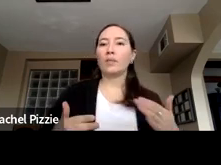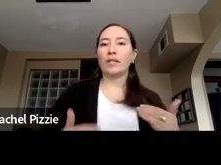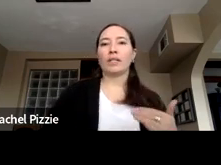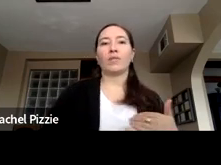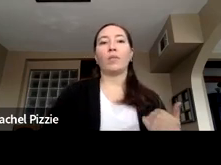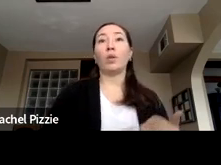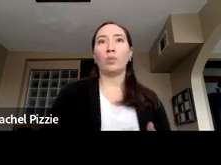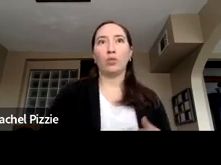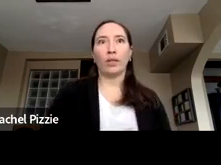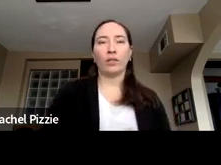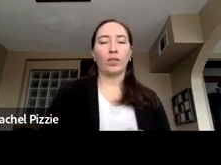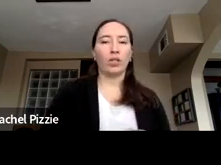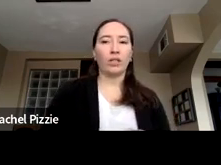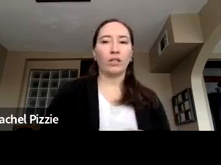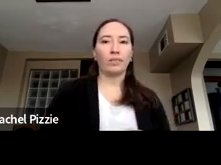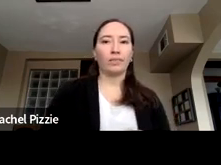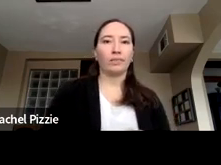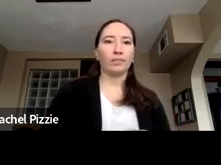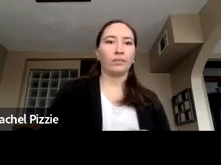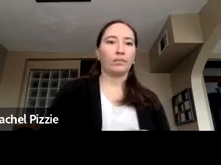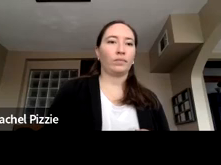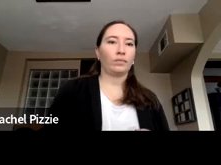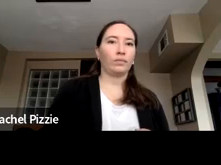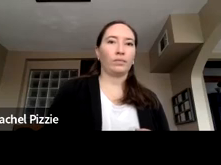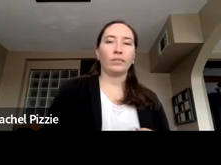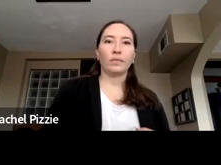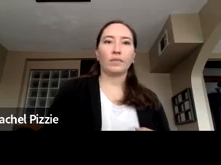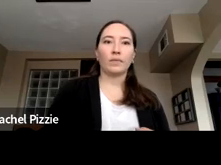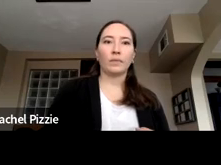So that's the basics of the multiple choice questions.